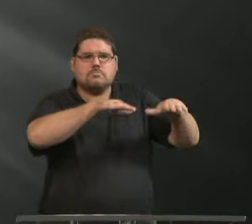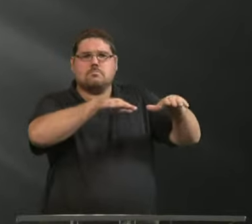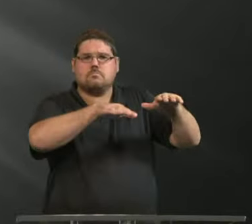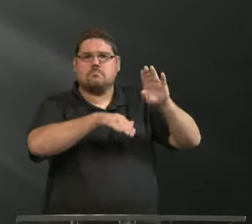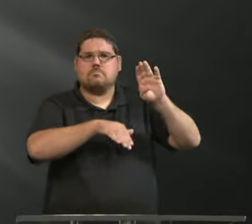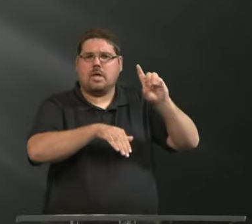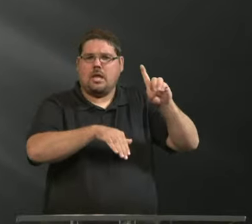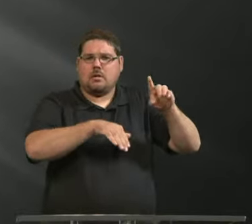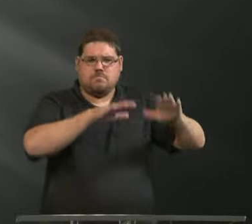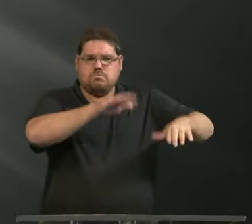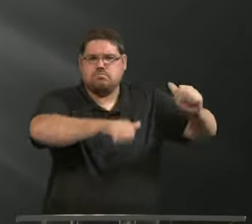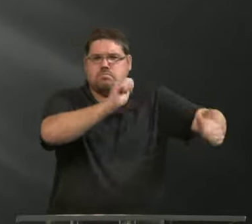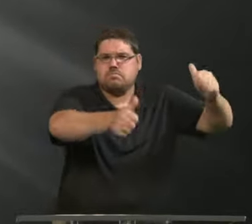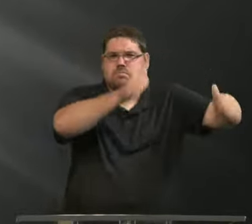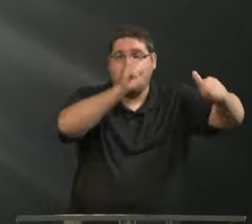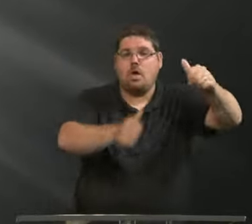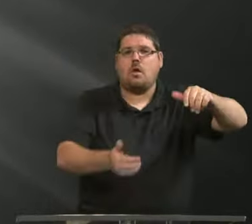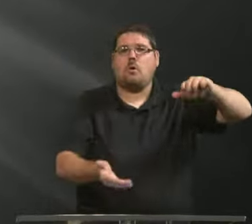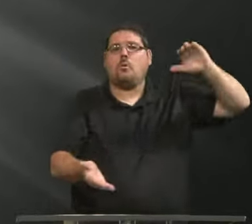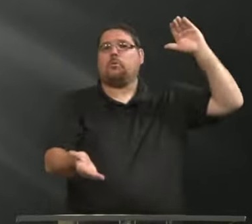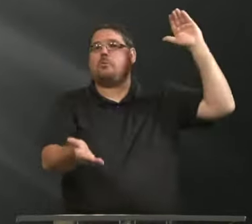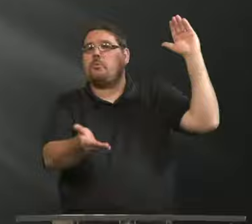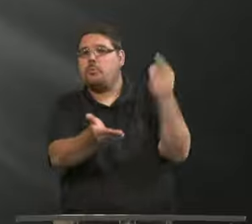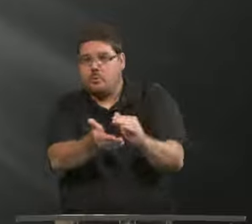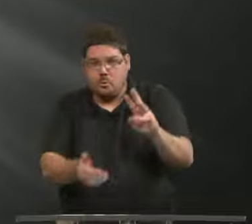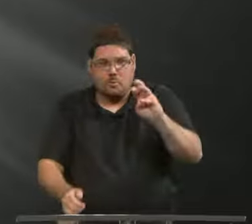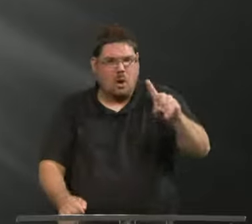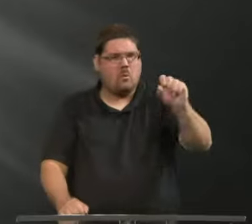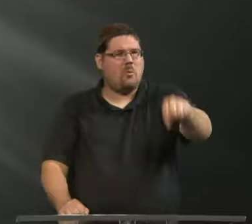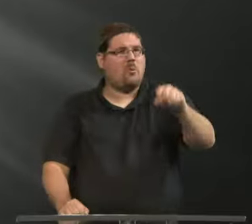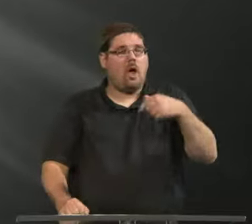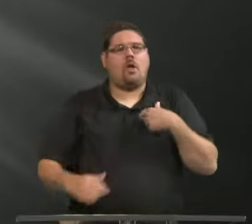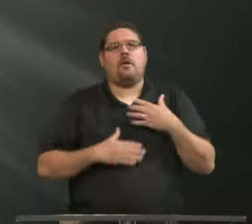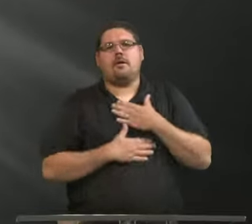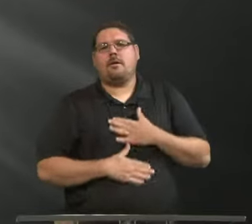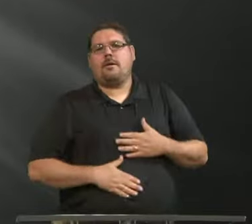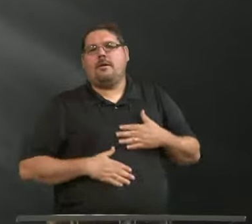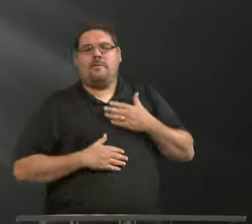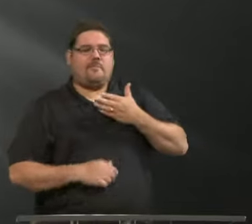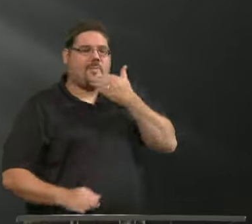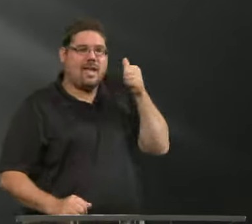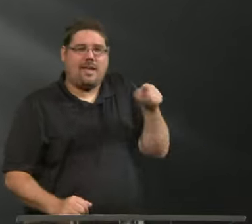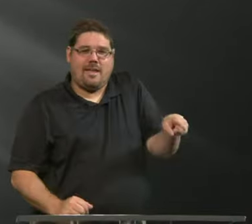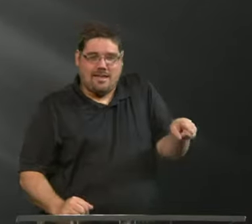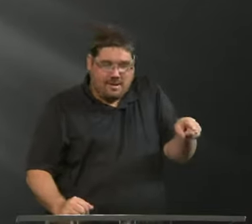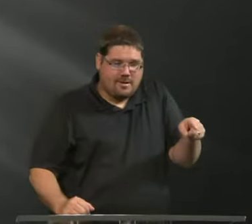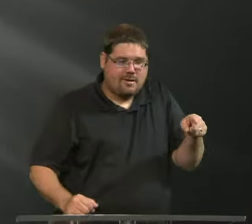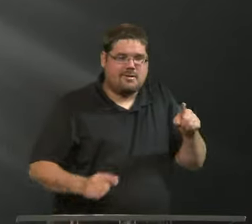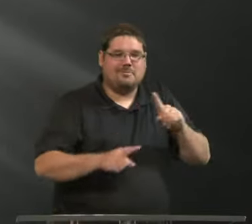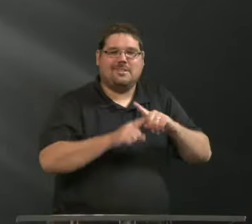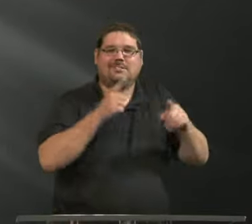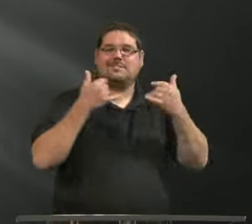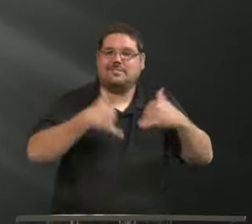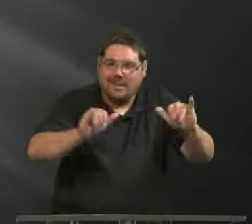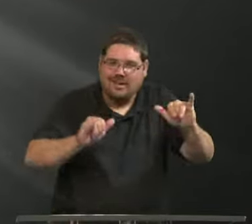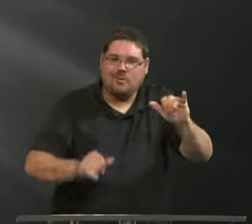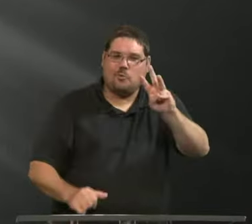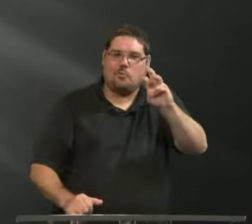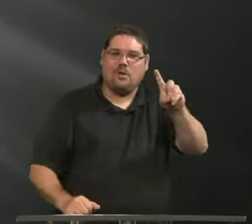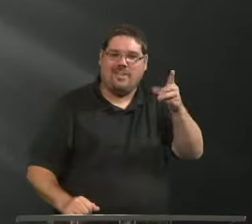home to set up an above-ground garden, one of those raised gardens. But you